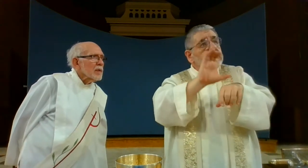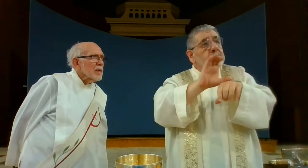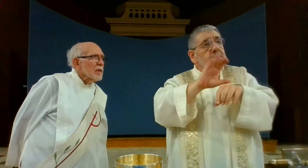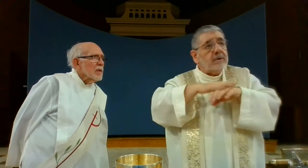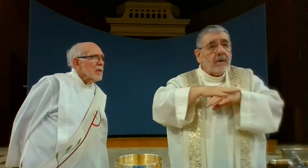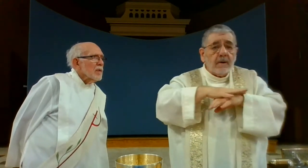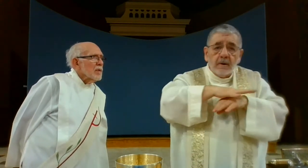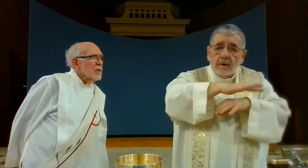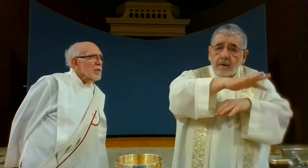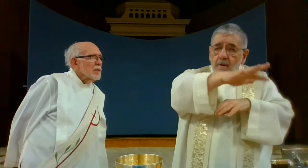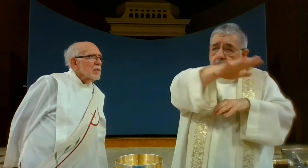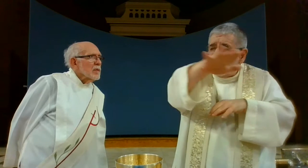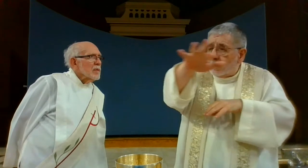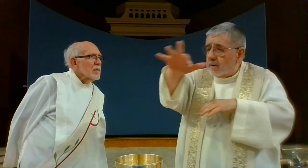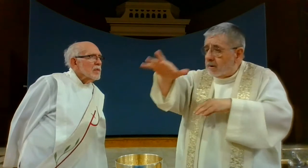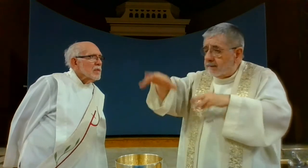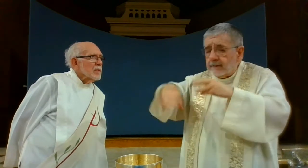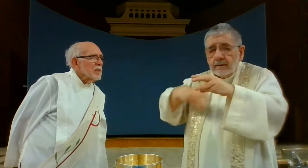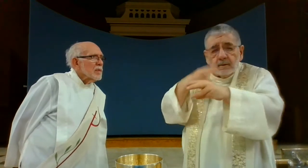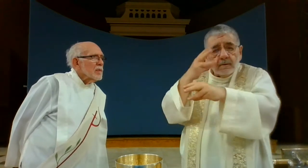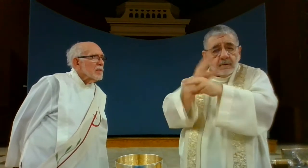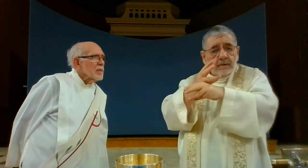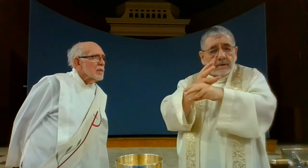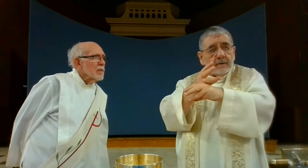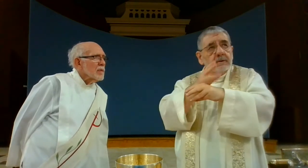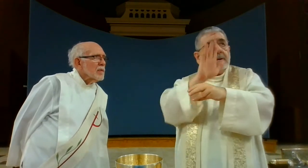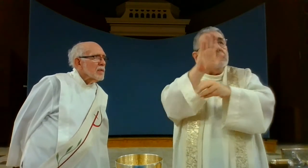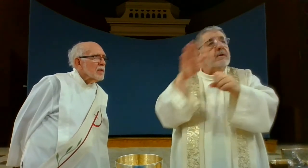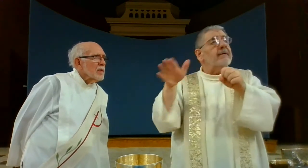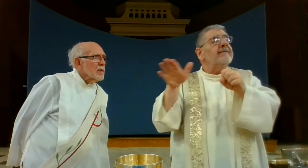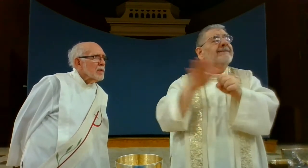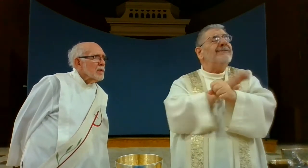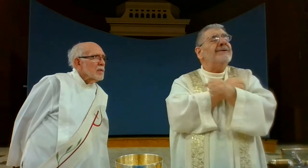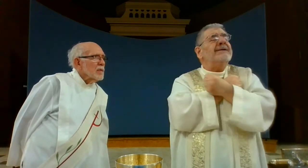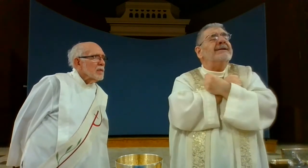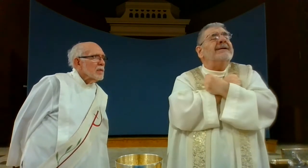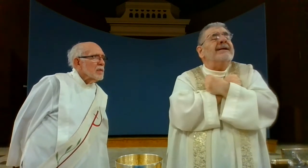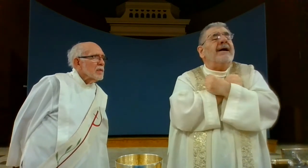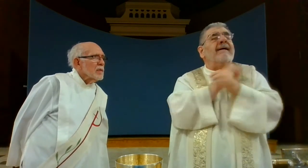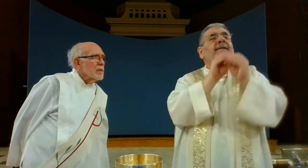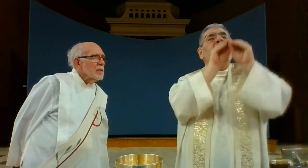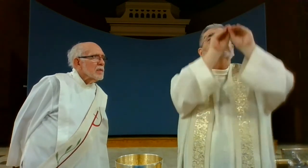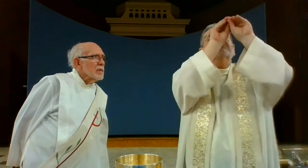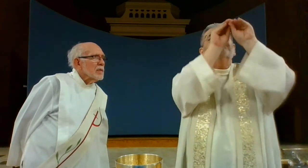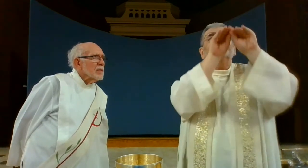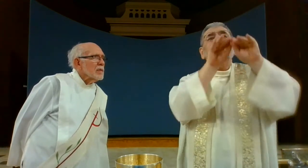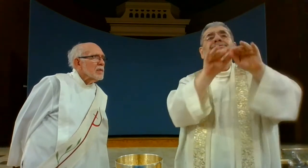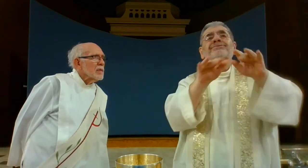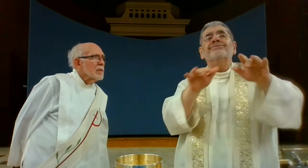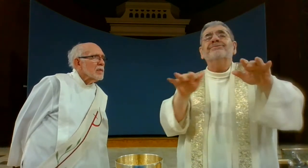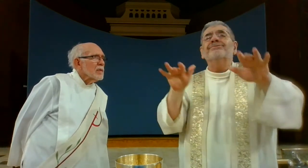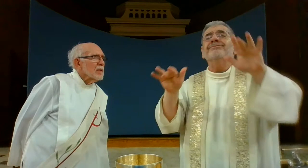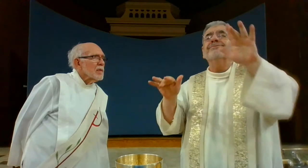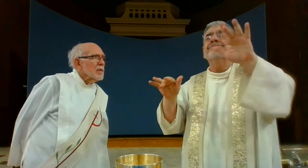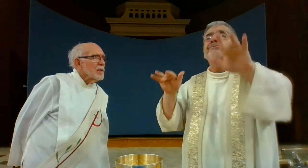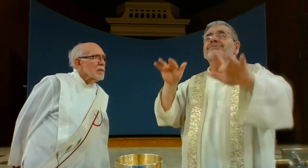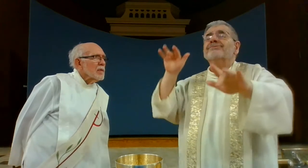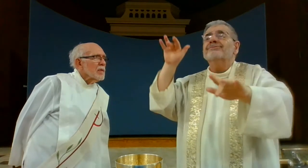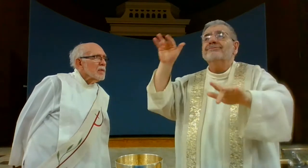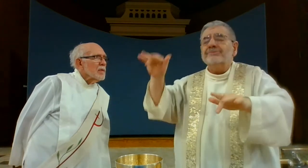Remember, Lord, your church spread throughout the world and bring her to the fullness of charity.